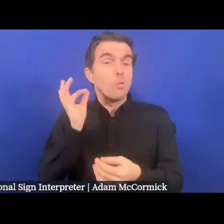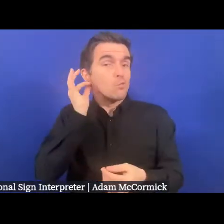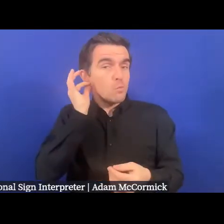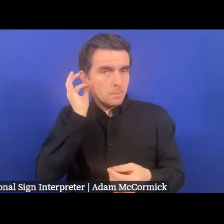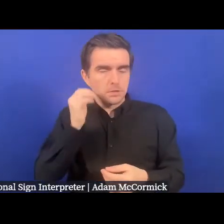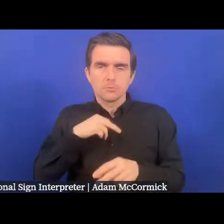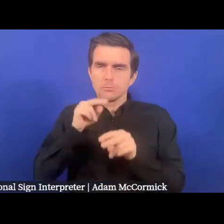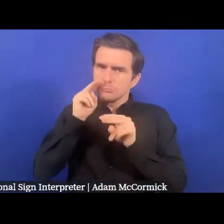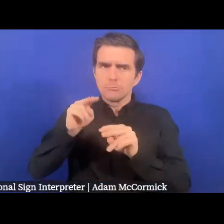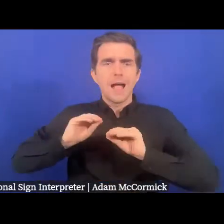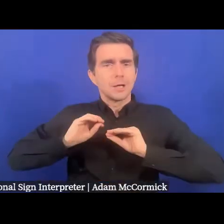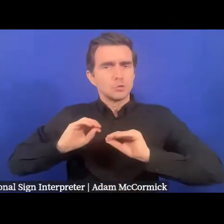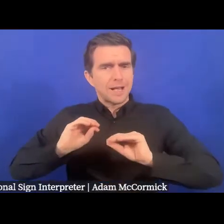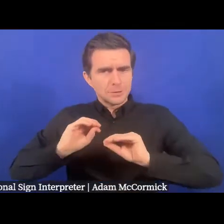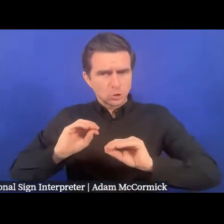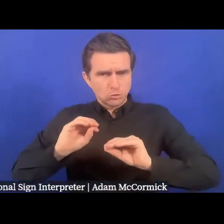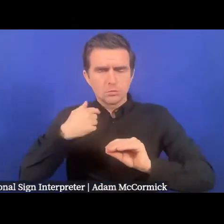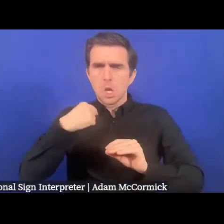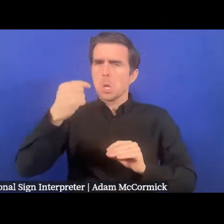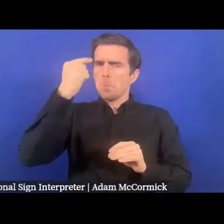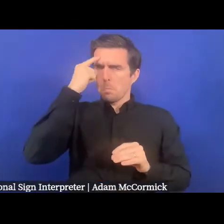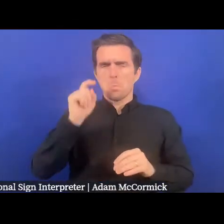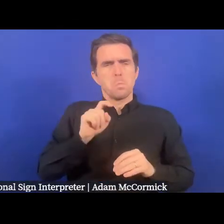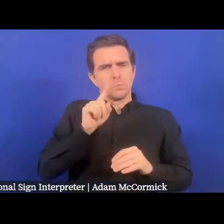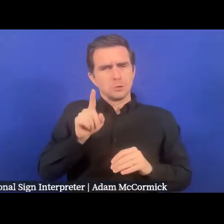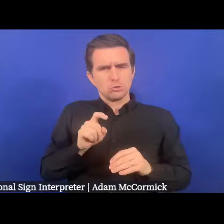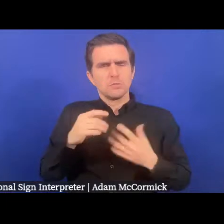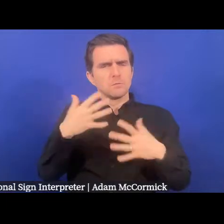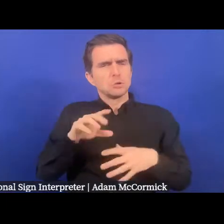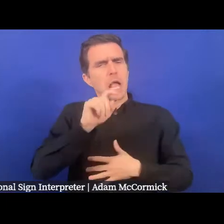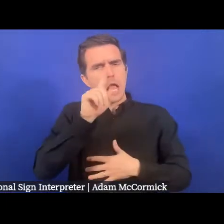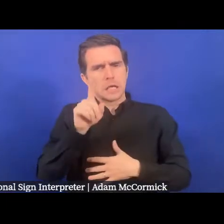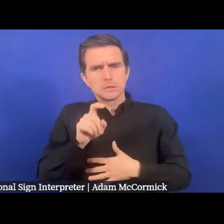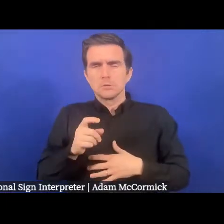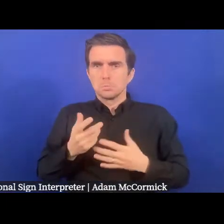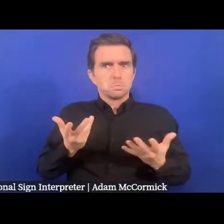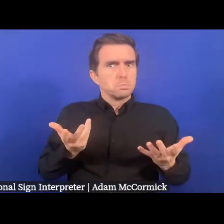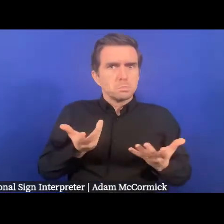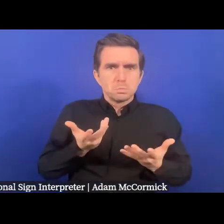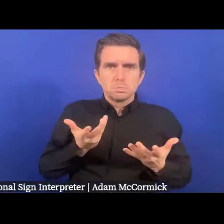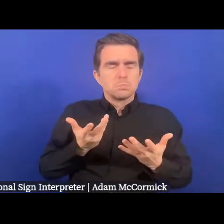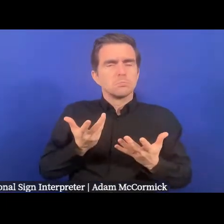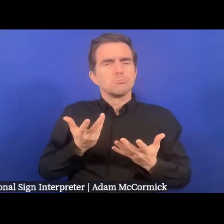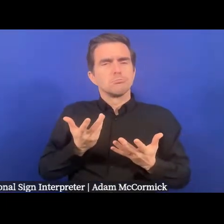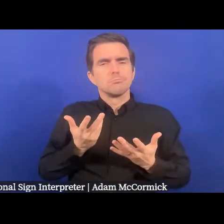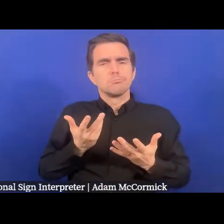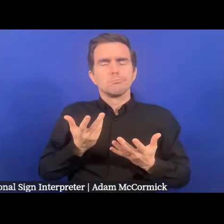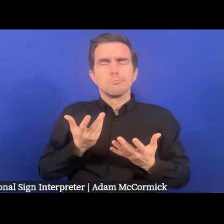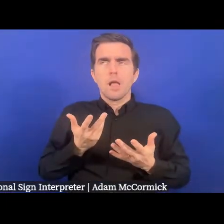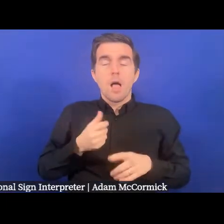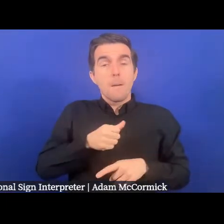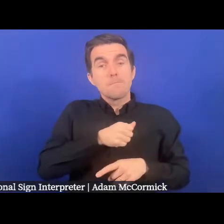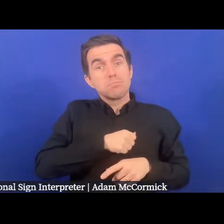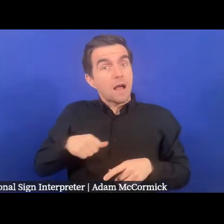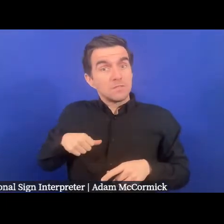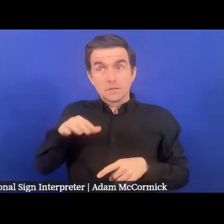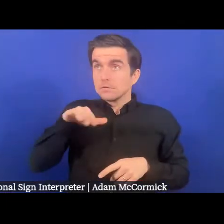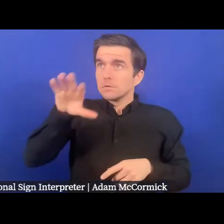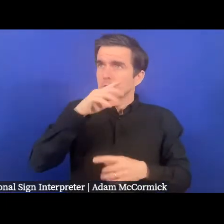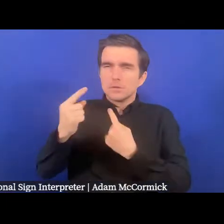is the interaction with the private sector. And what I forgot to say, there are private sector actors that are